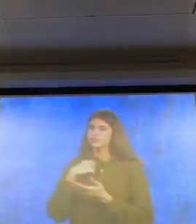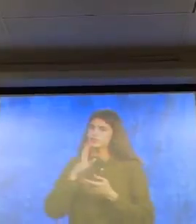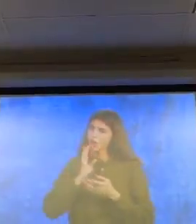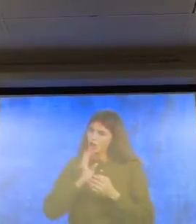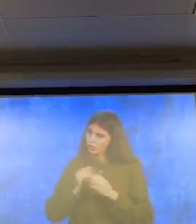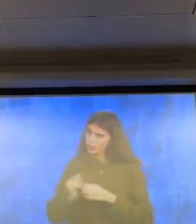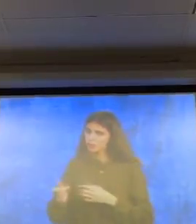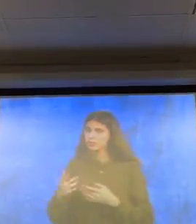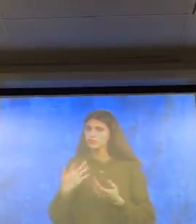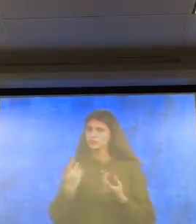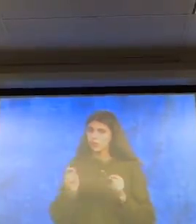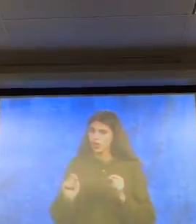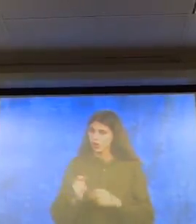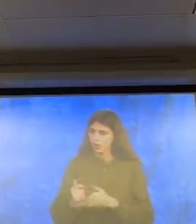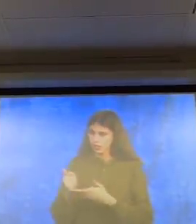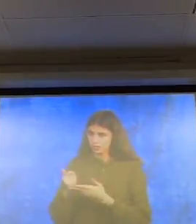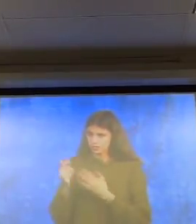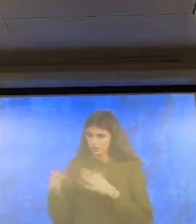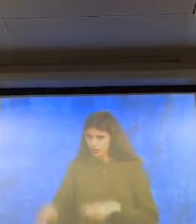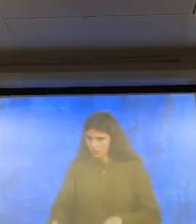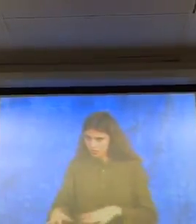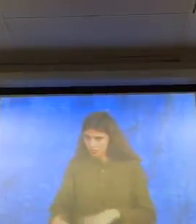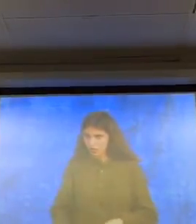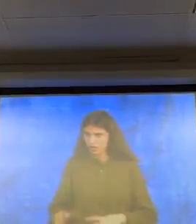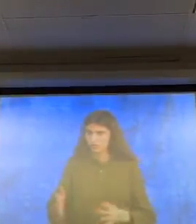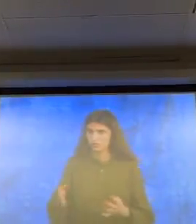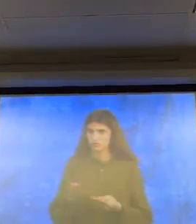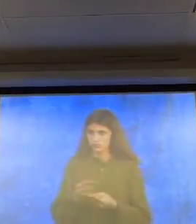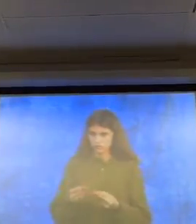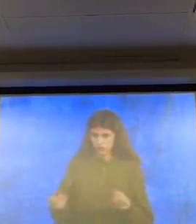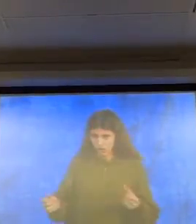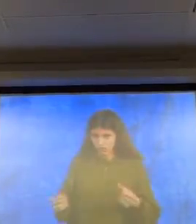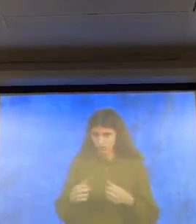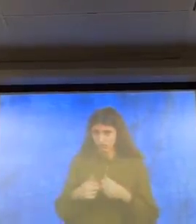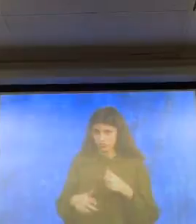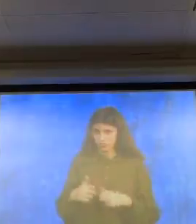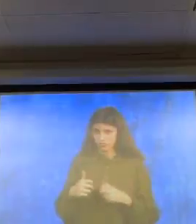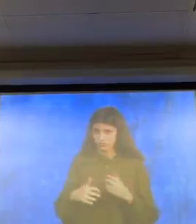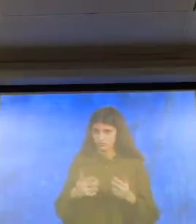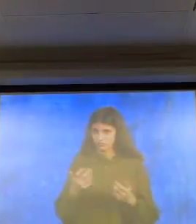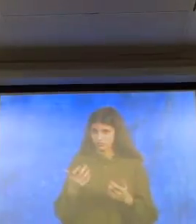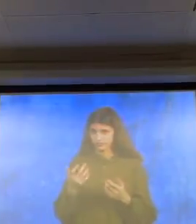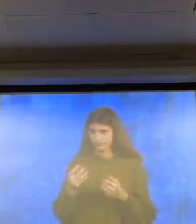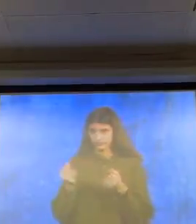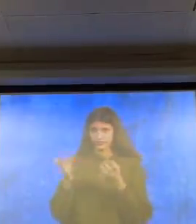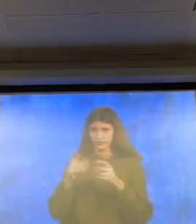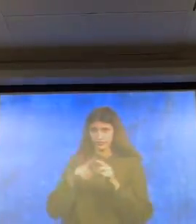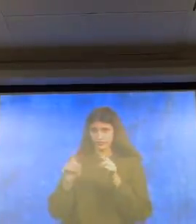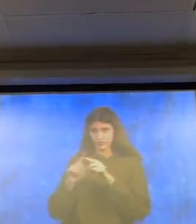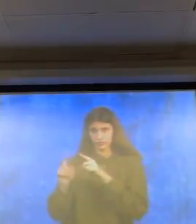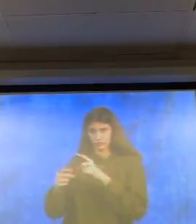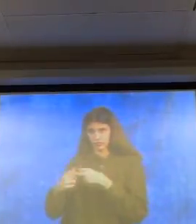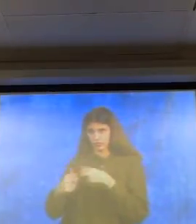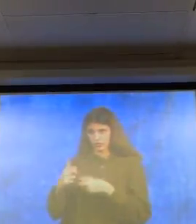I've helped them with a few problems. I've talked to them, trying to help them calm down or solve whatever problems that they could